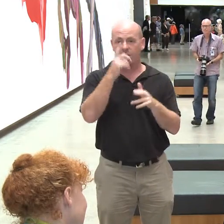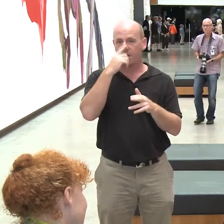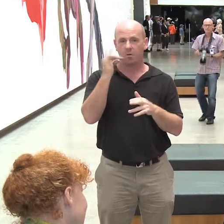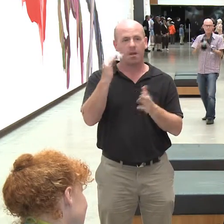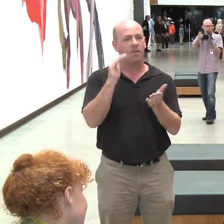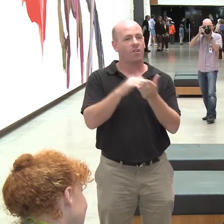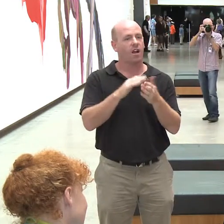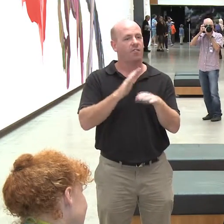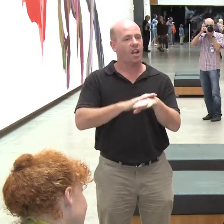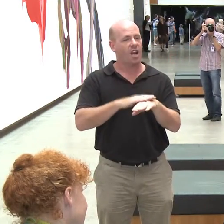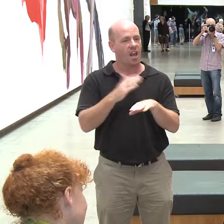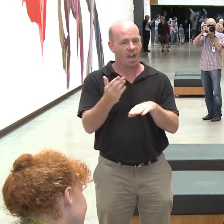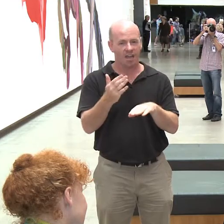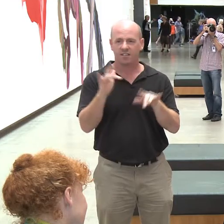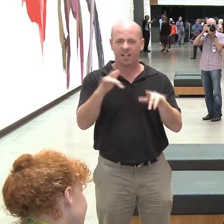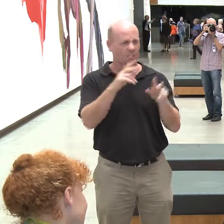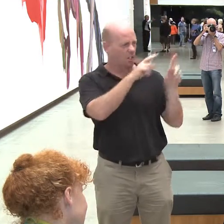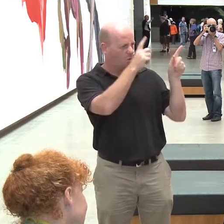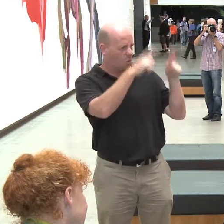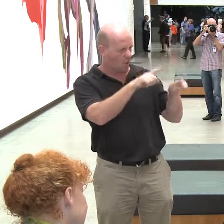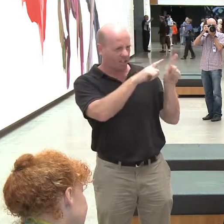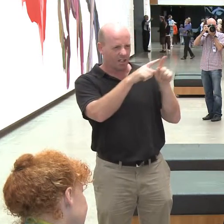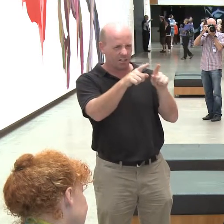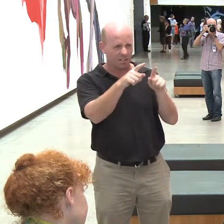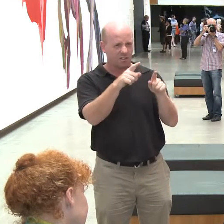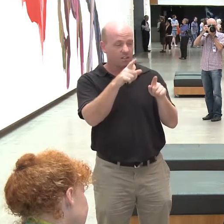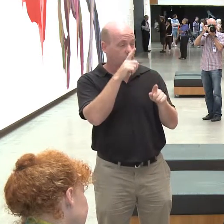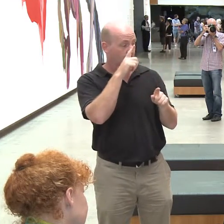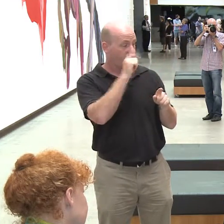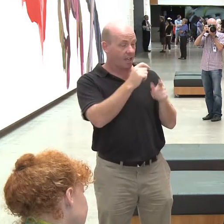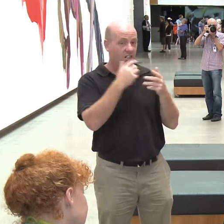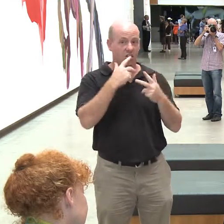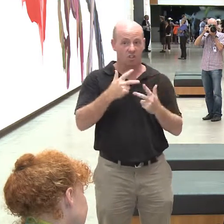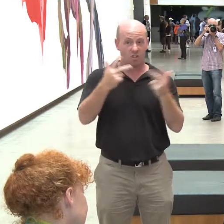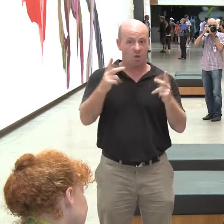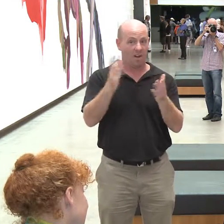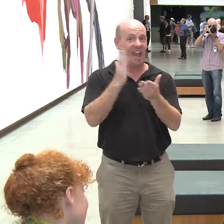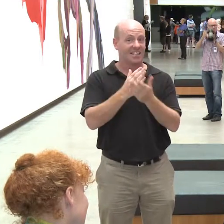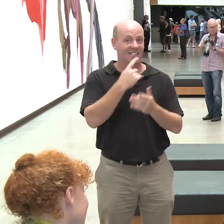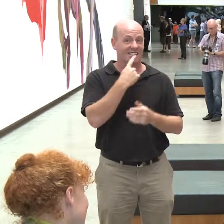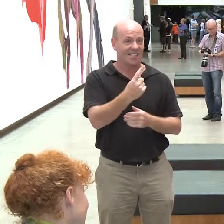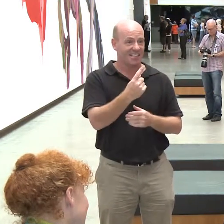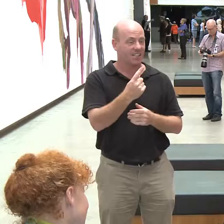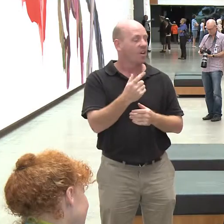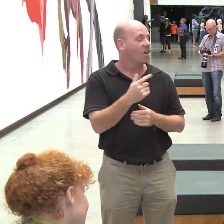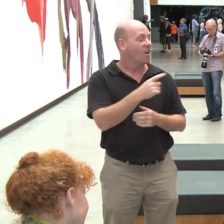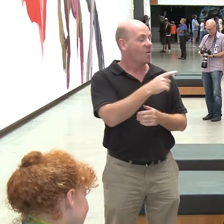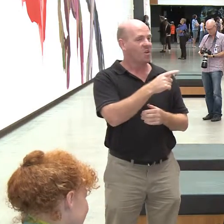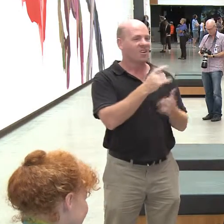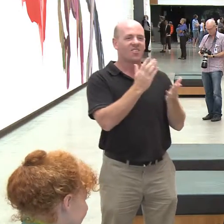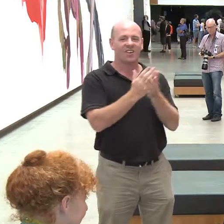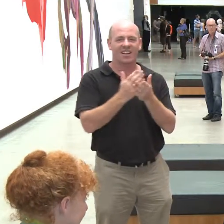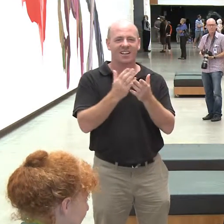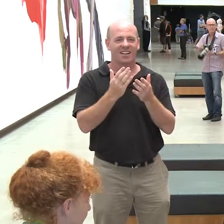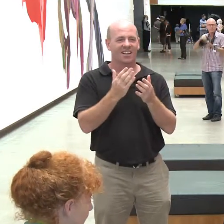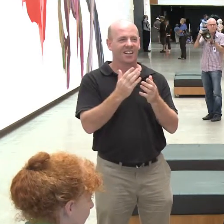come in lately and haven't deciphered it, I'll get you to, can you reveal what it... Well, I mean,